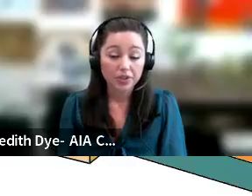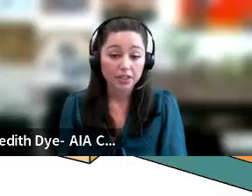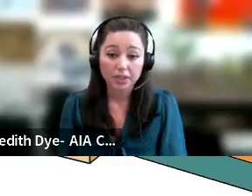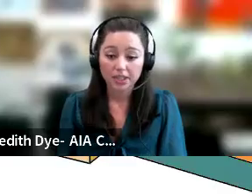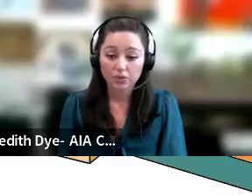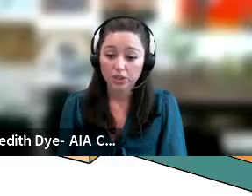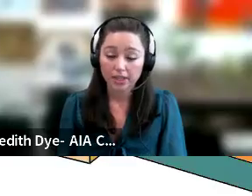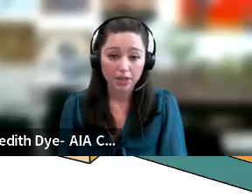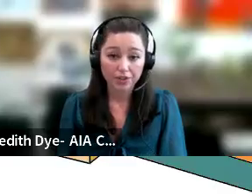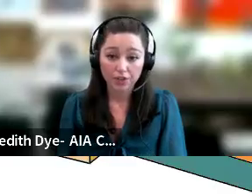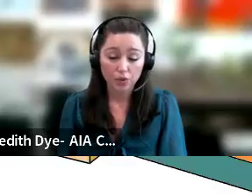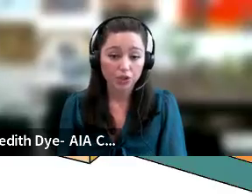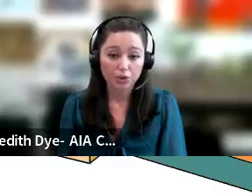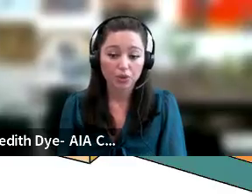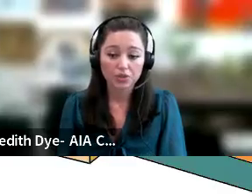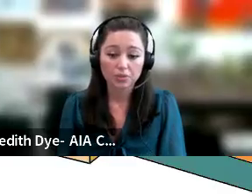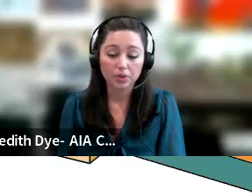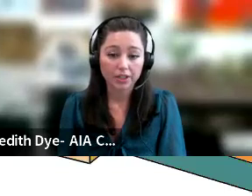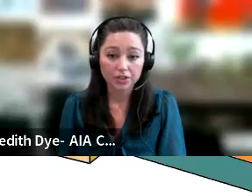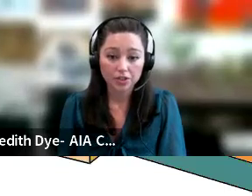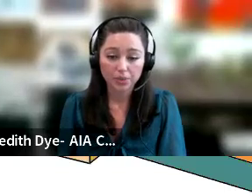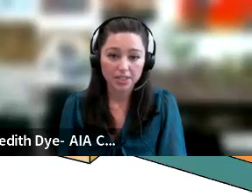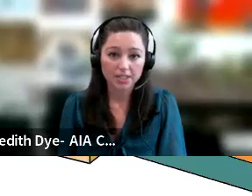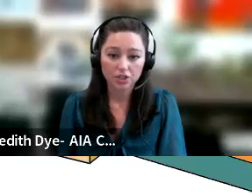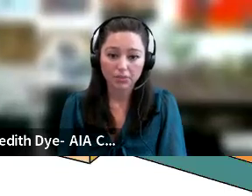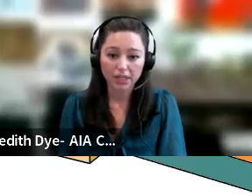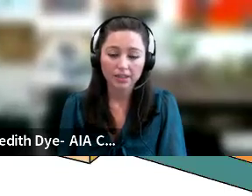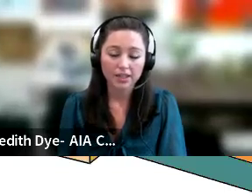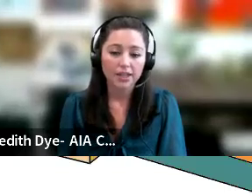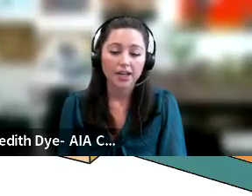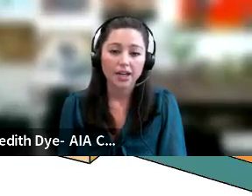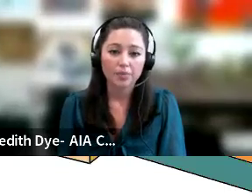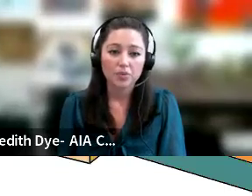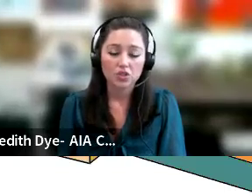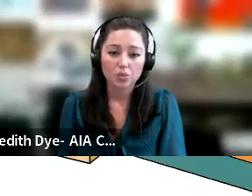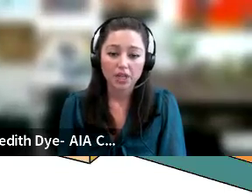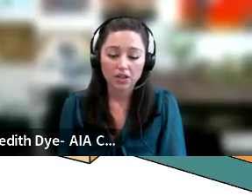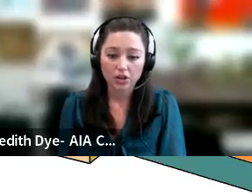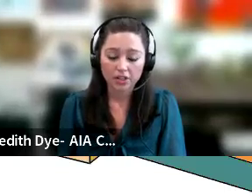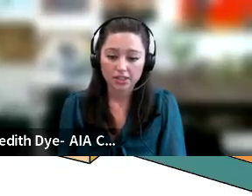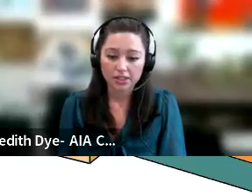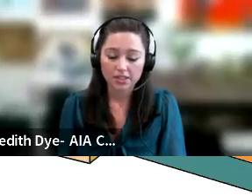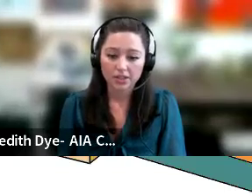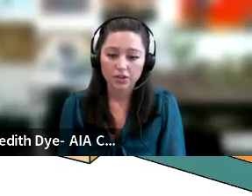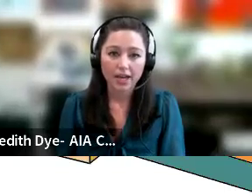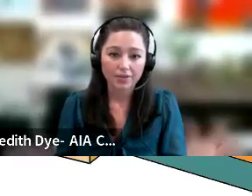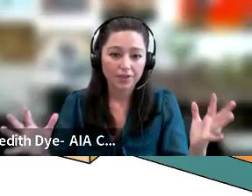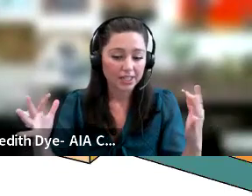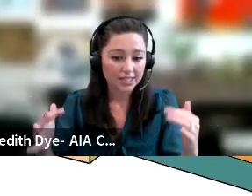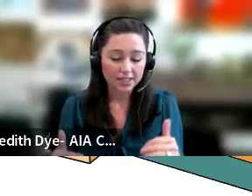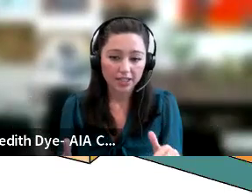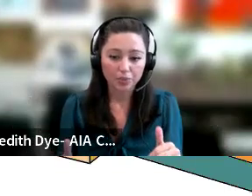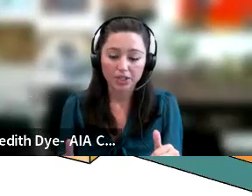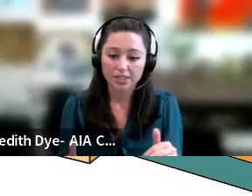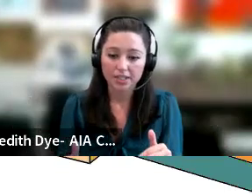To note, the committee will not review your proposal prior to the presentation meeting. So many artists have